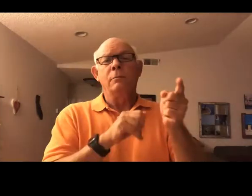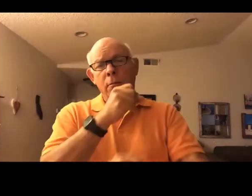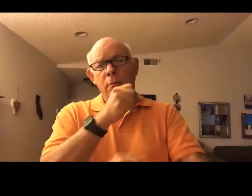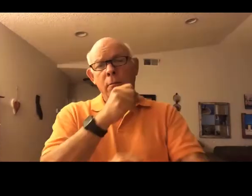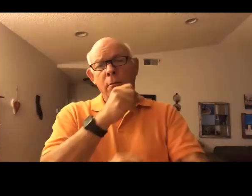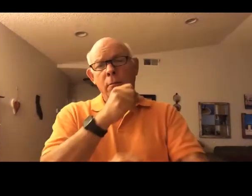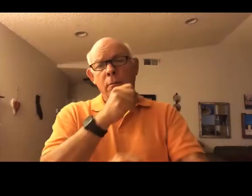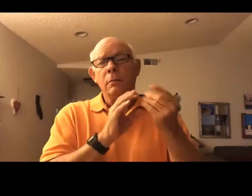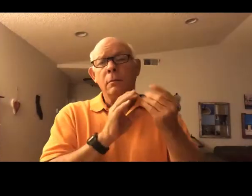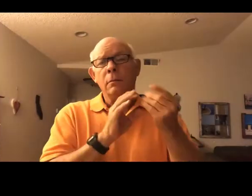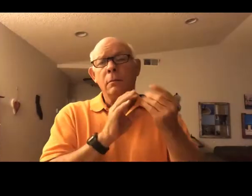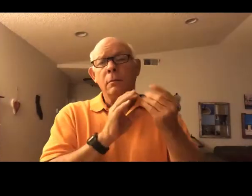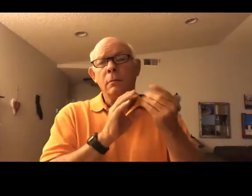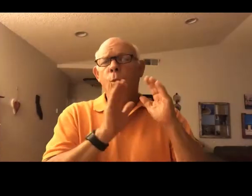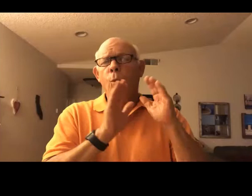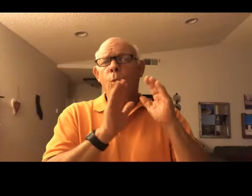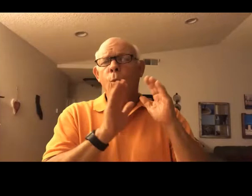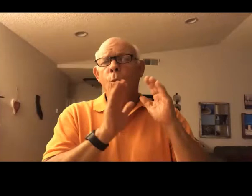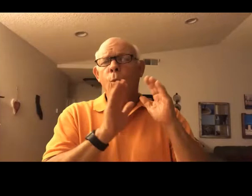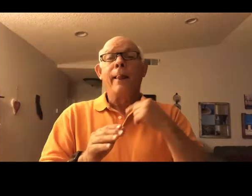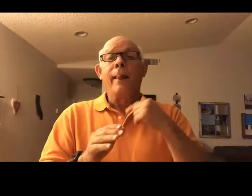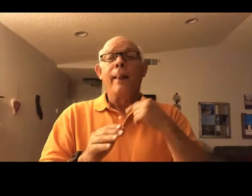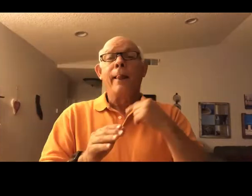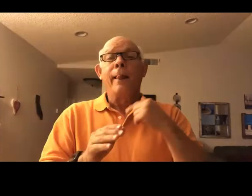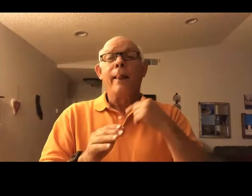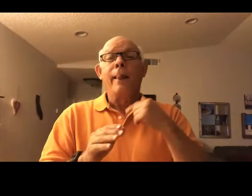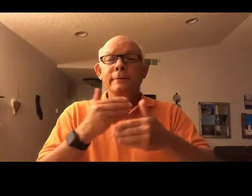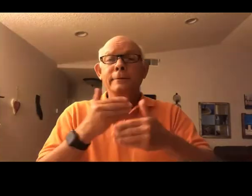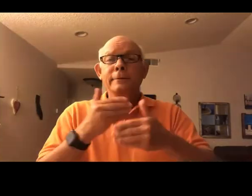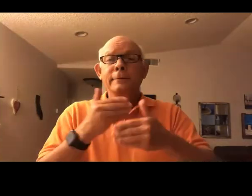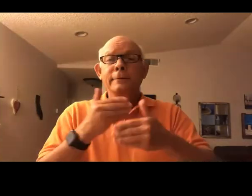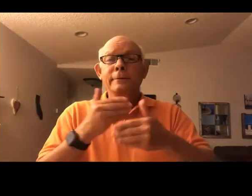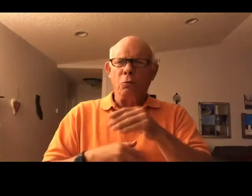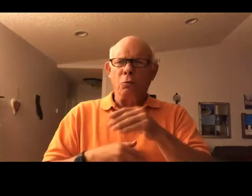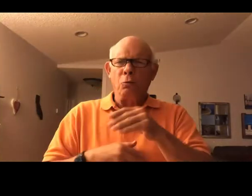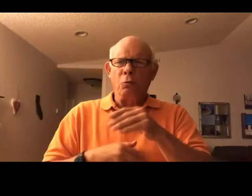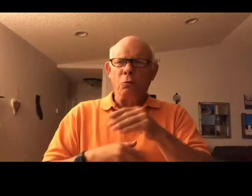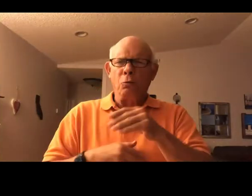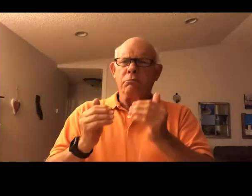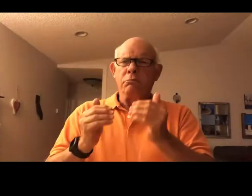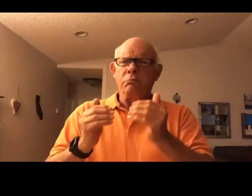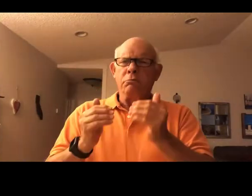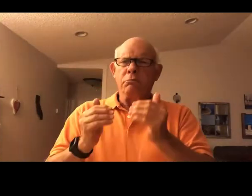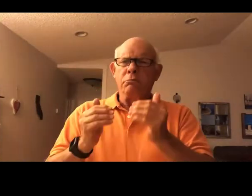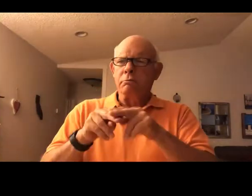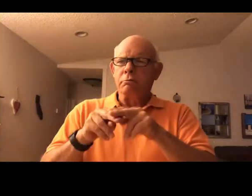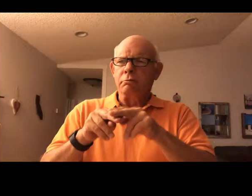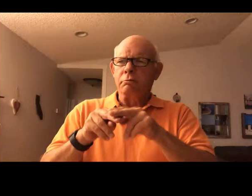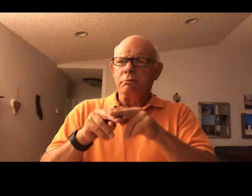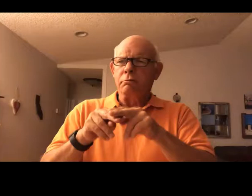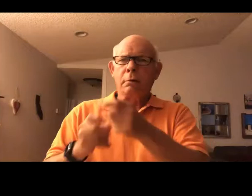Hot time? It was hot type. And then I worked along on that. And then we went ahead